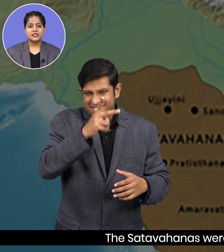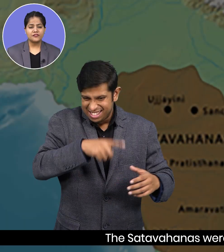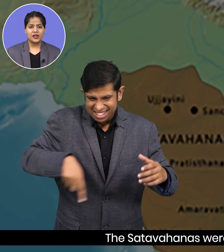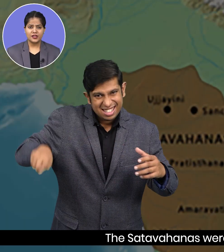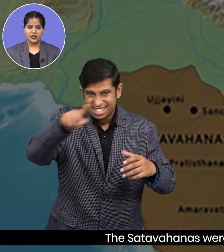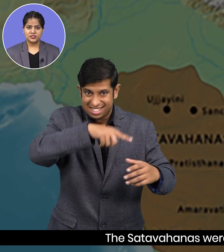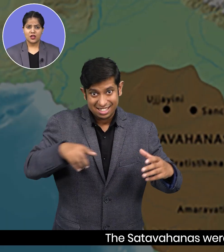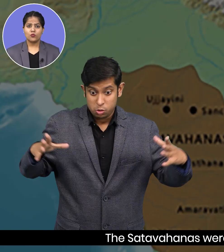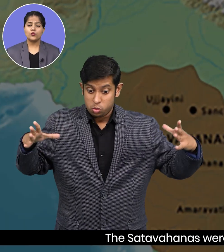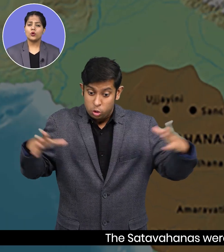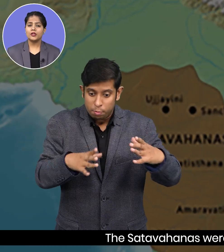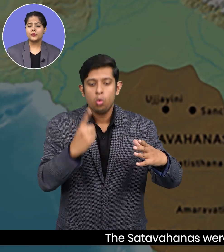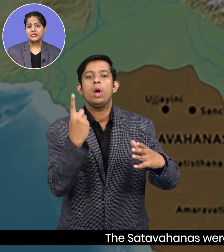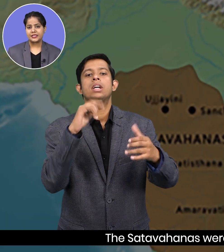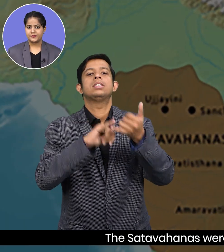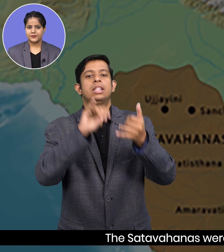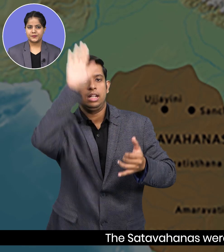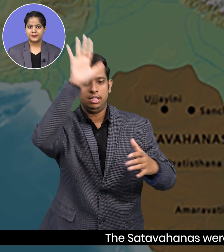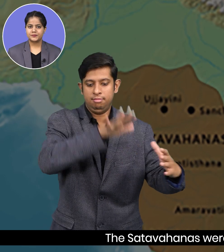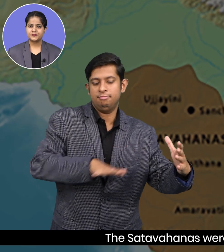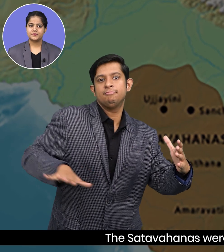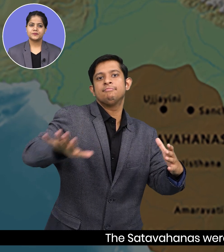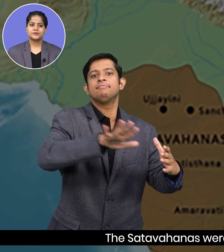The Satavahanas were one among them.